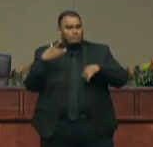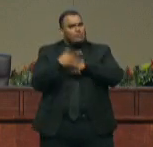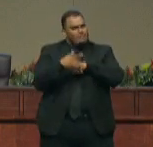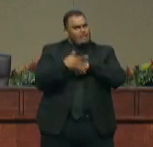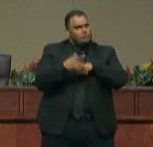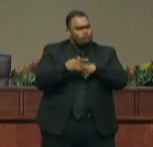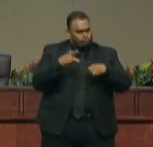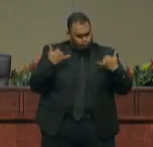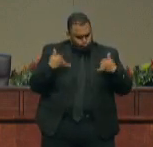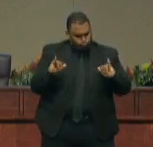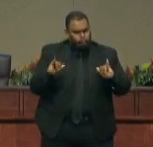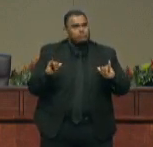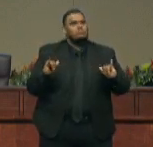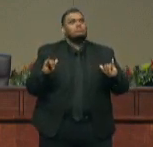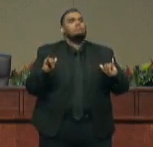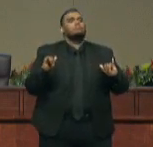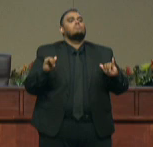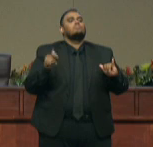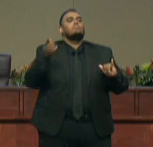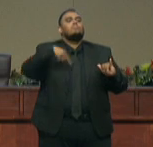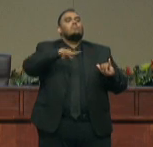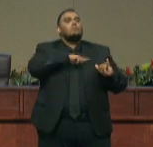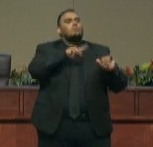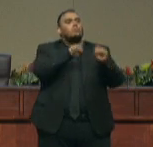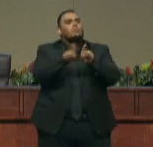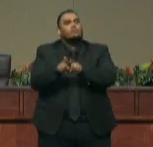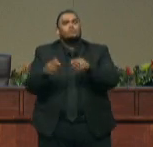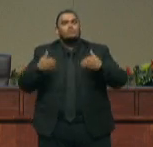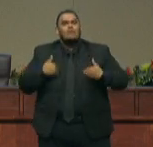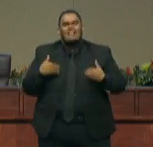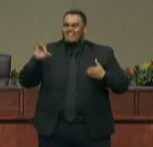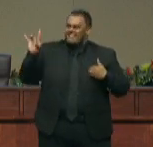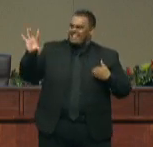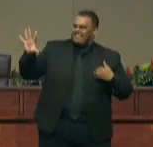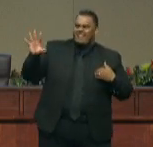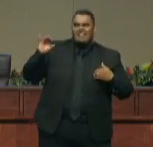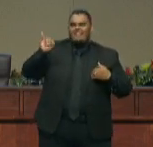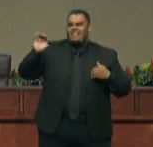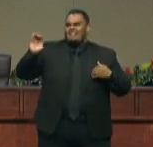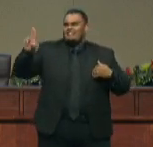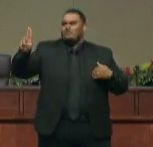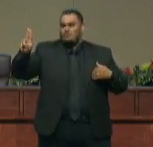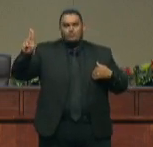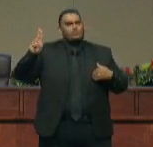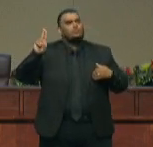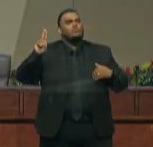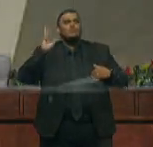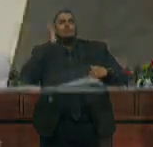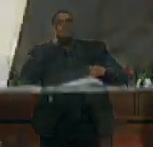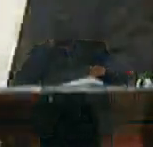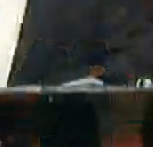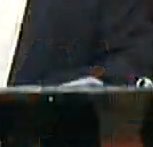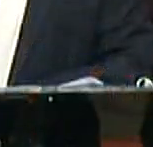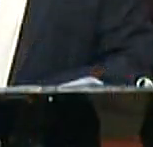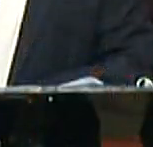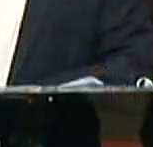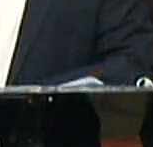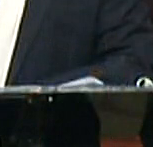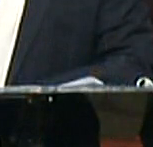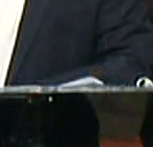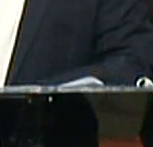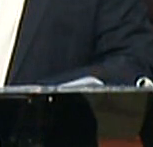and we have 85 ICU beds, 85 people in